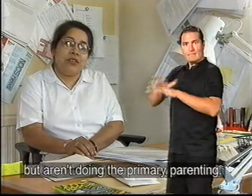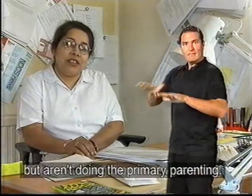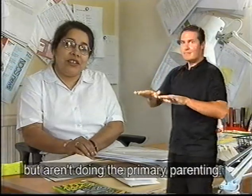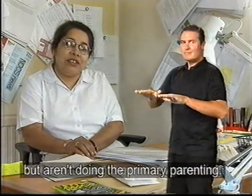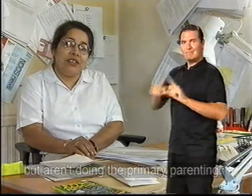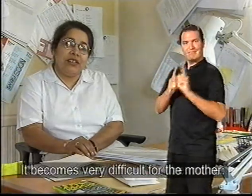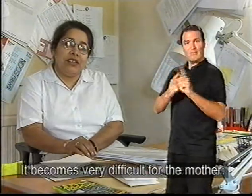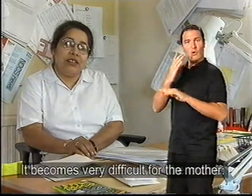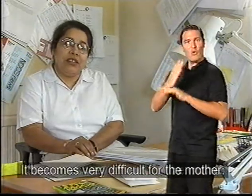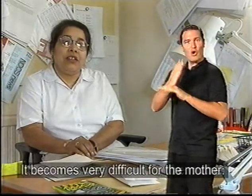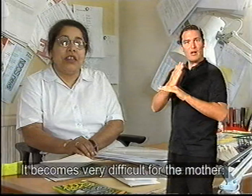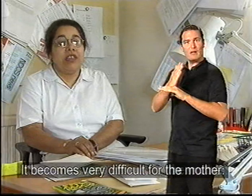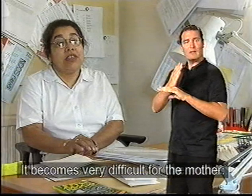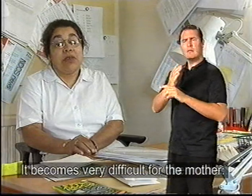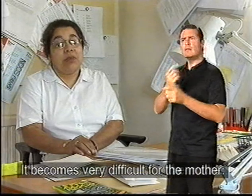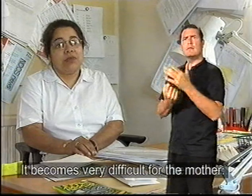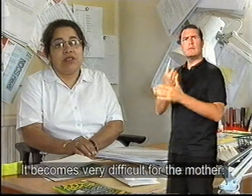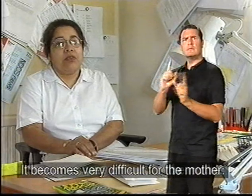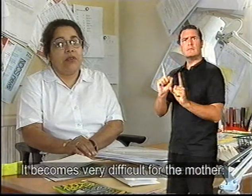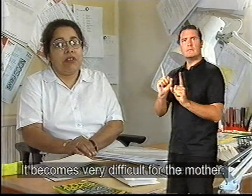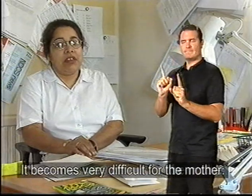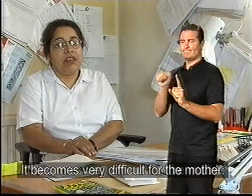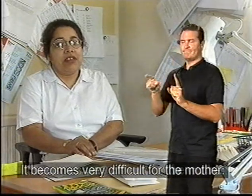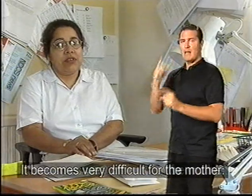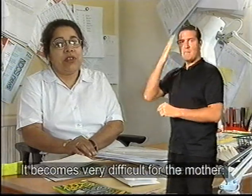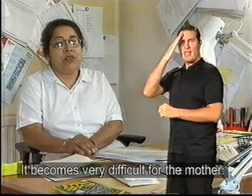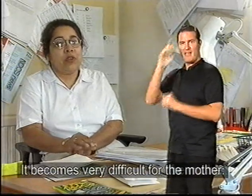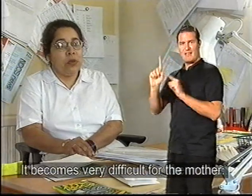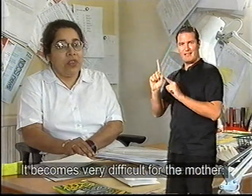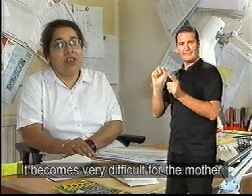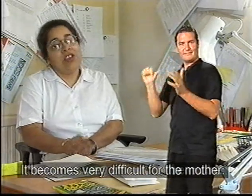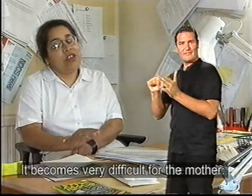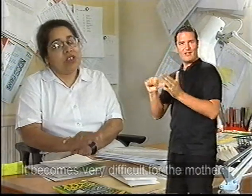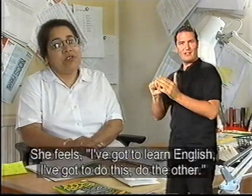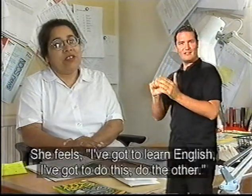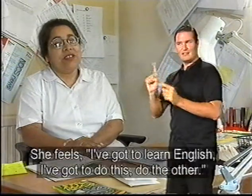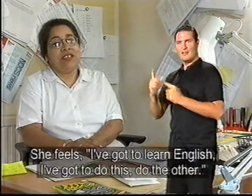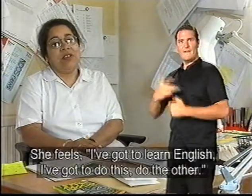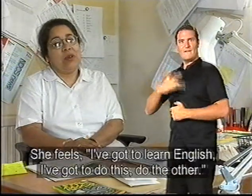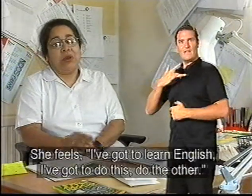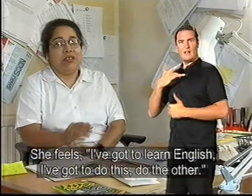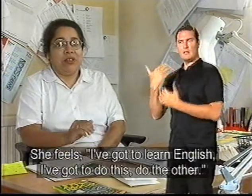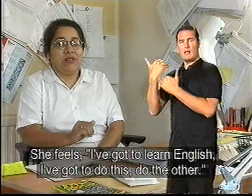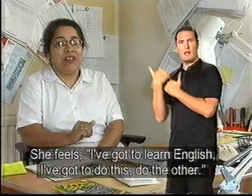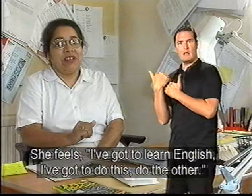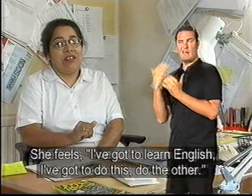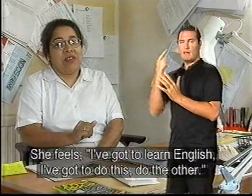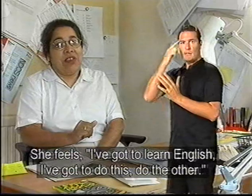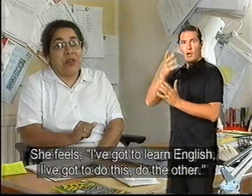parenting, it becomes very difficult for the mother. She feels, oh, well, you know, I've got to